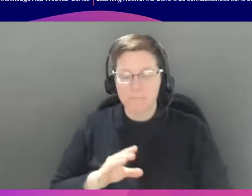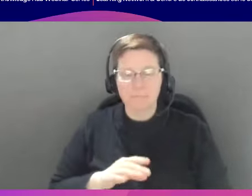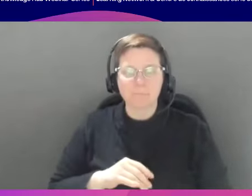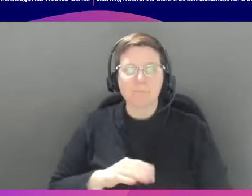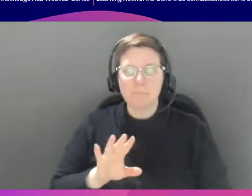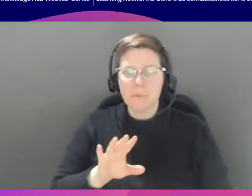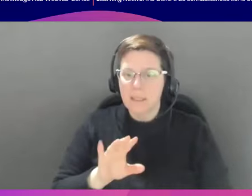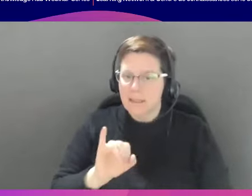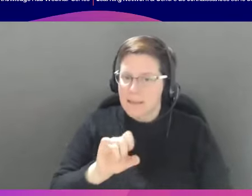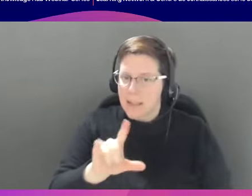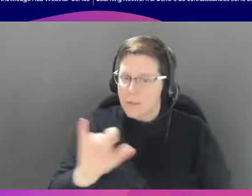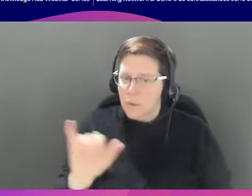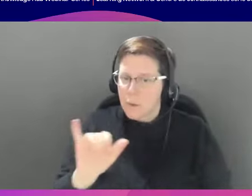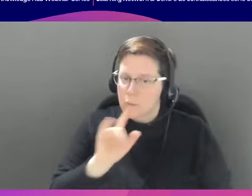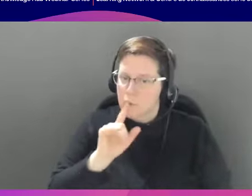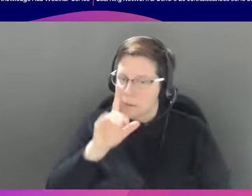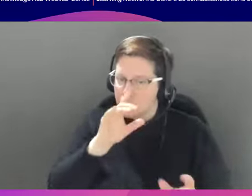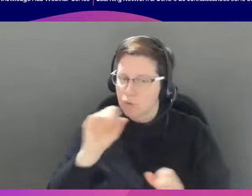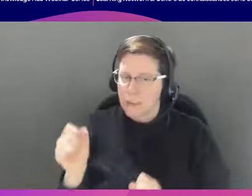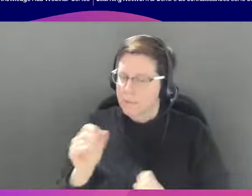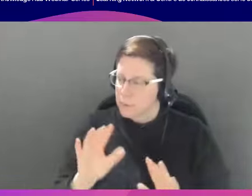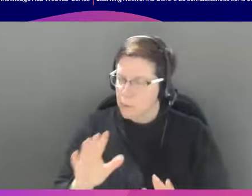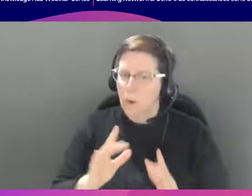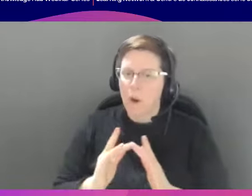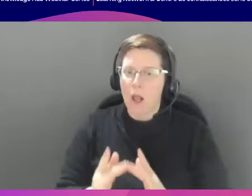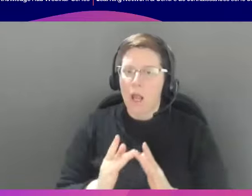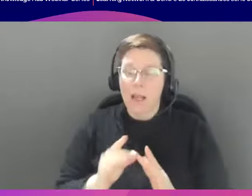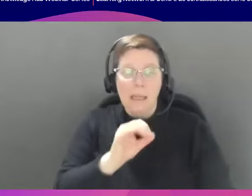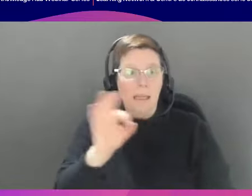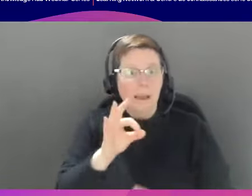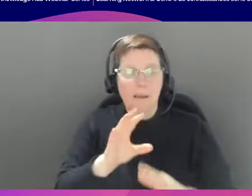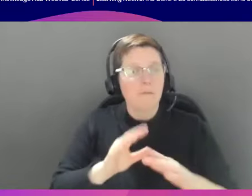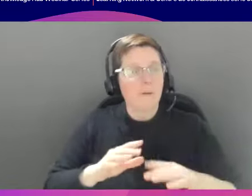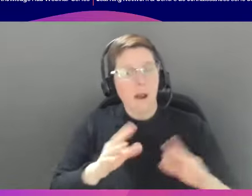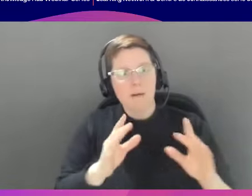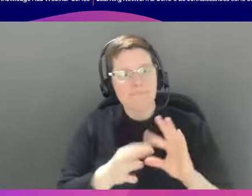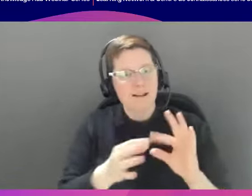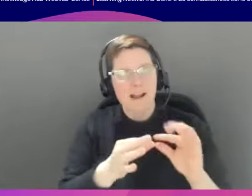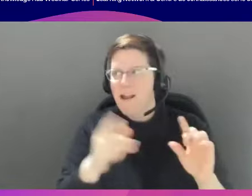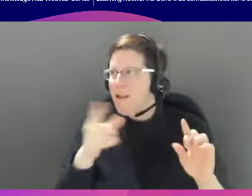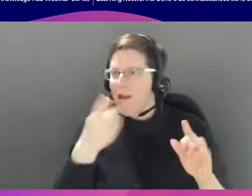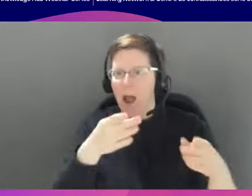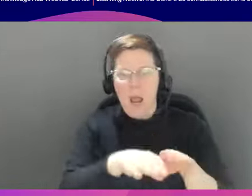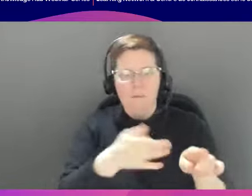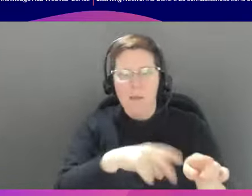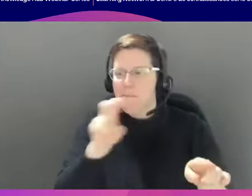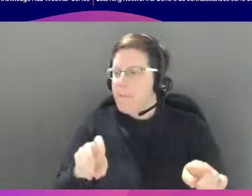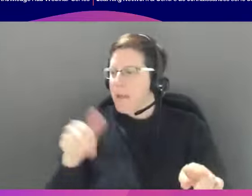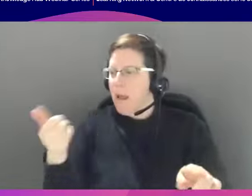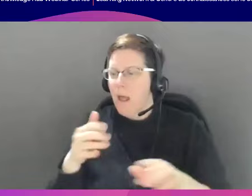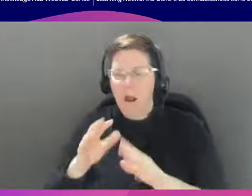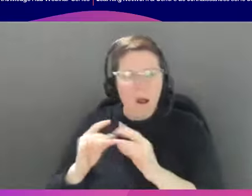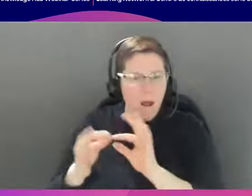also very strategic online, jumping from platform to platform when they get shut down, and they've even established their own websites like